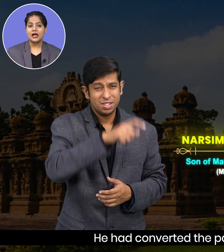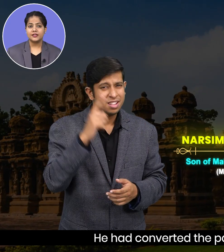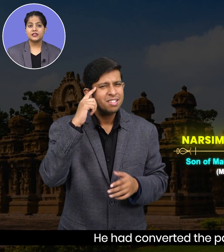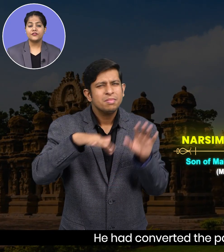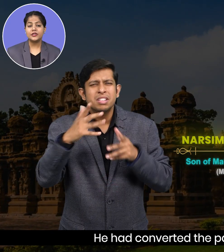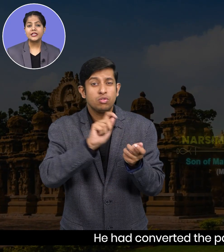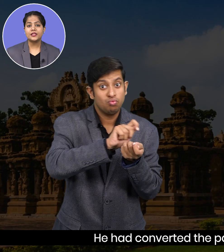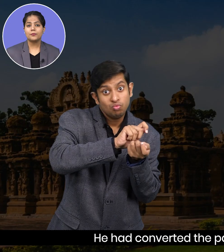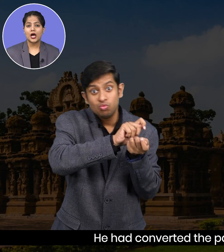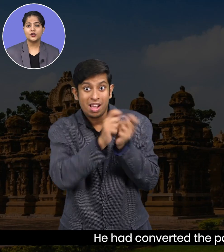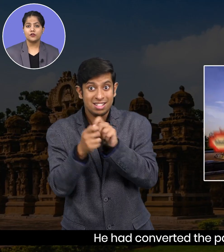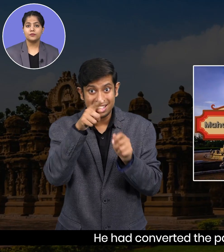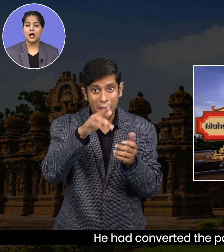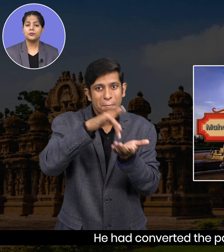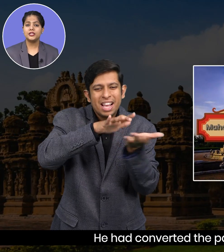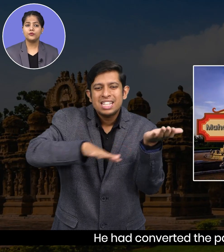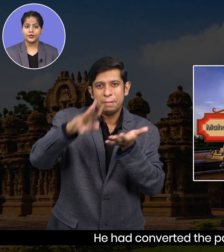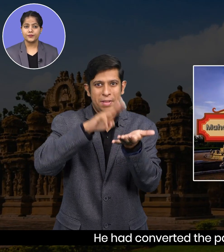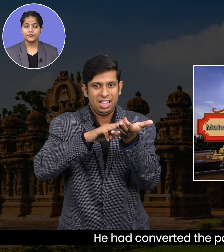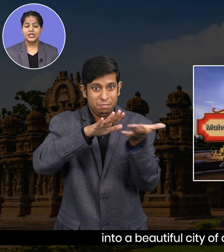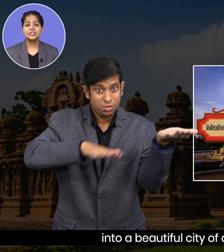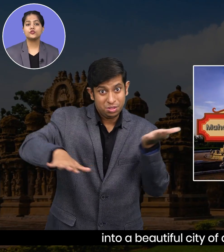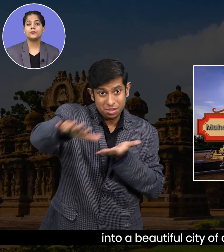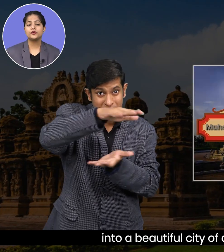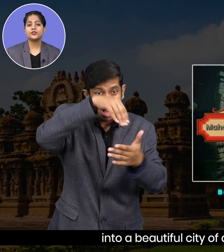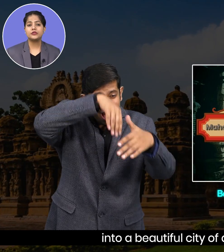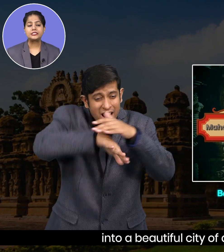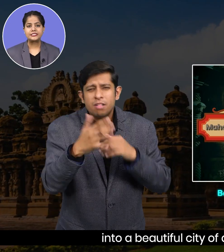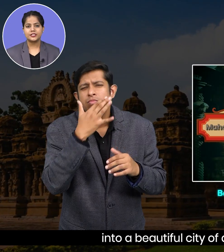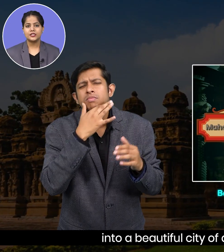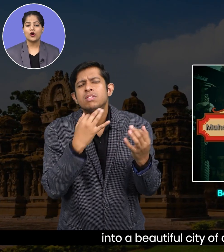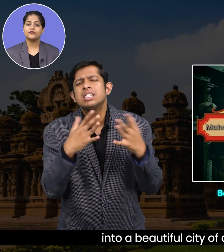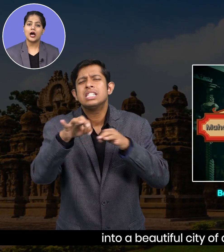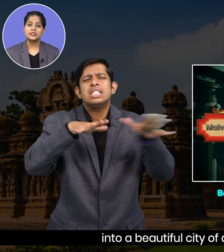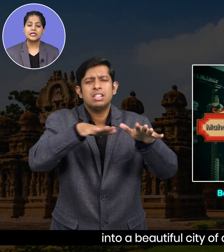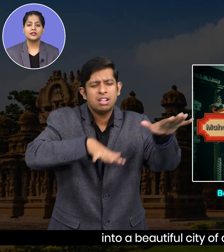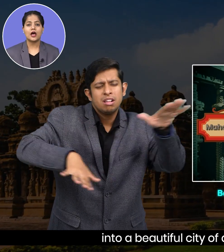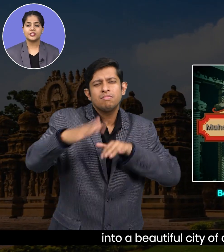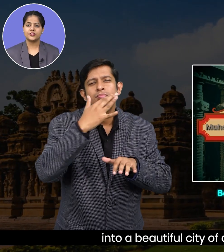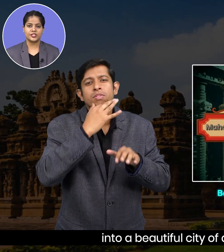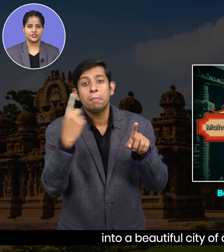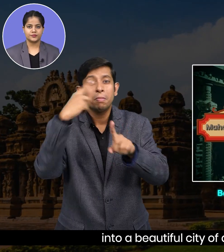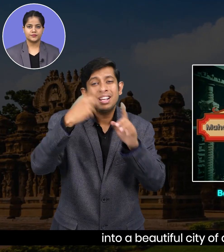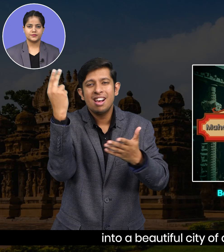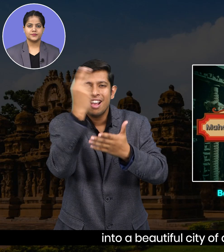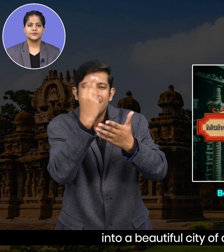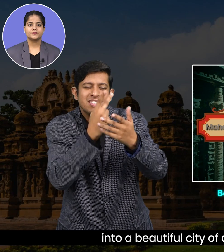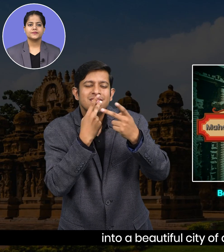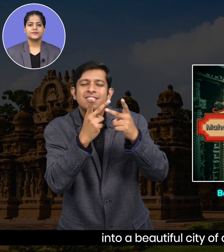He had converted the part of Mahabalipuram into a beautiful city of art and architecture.